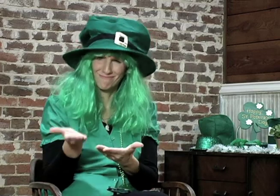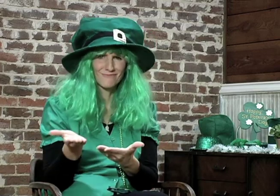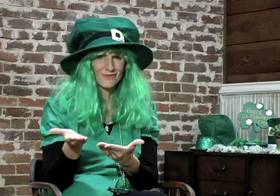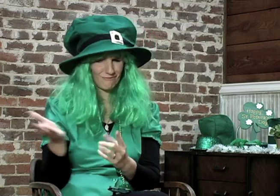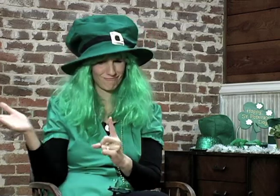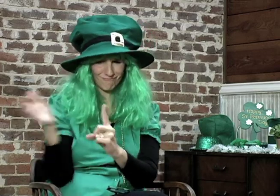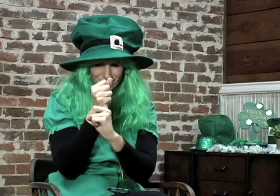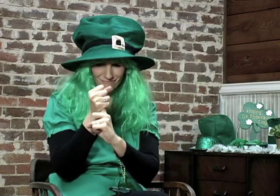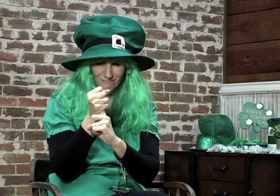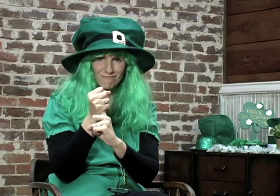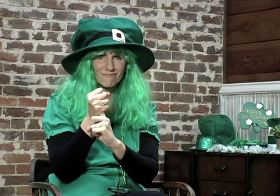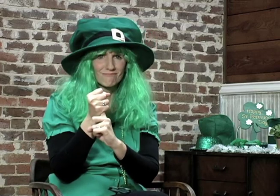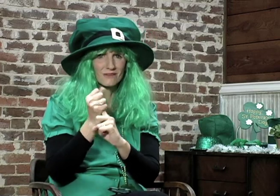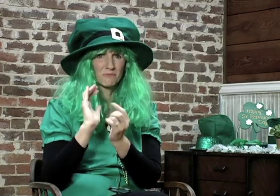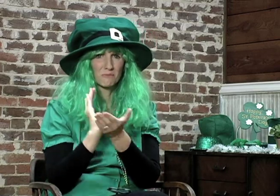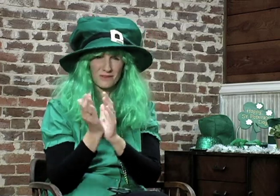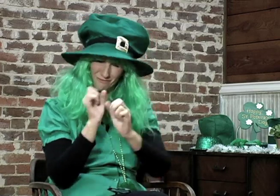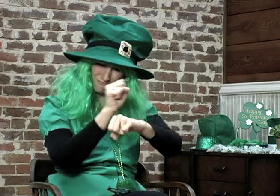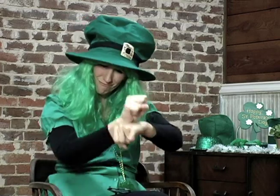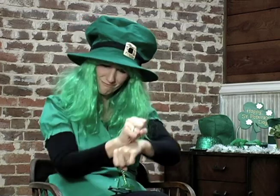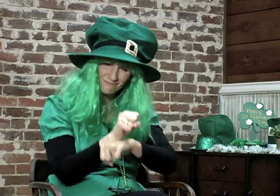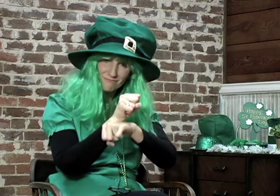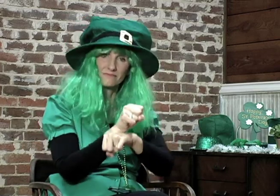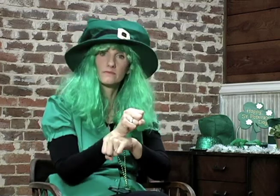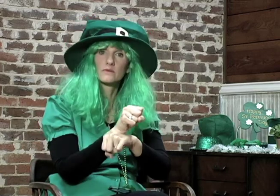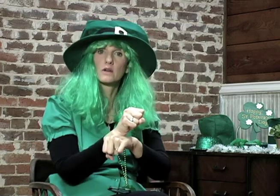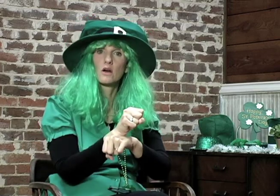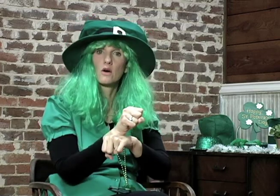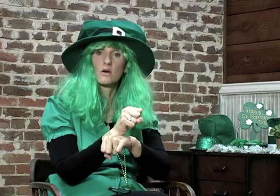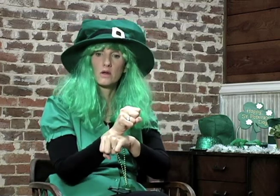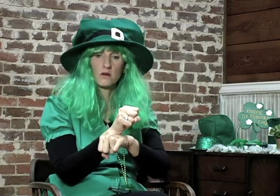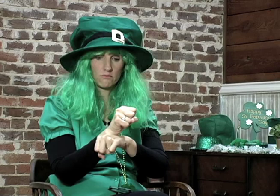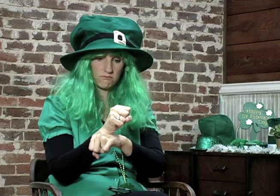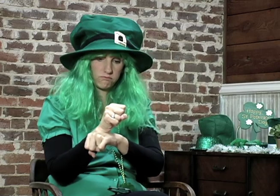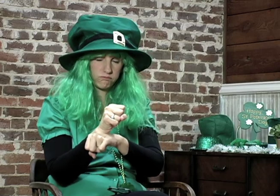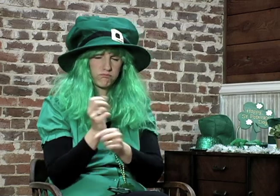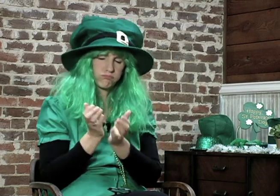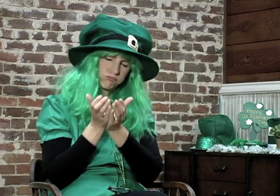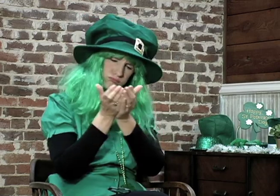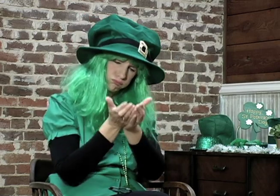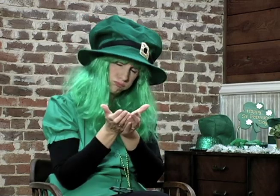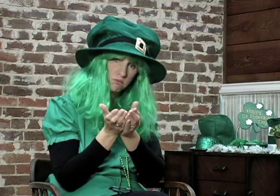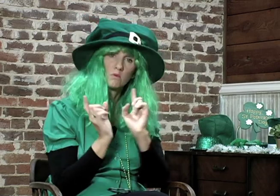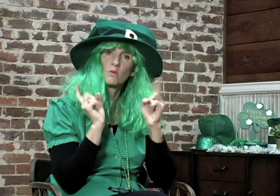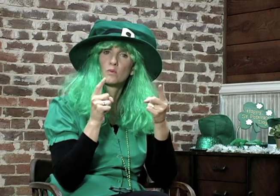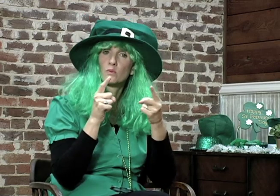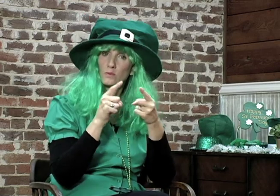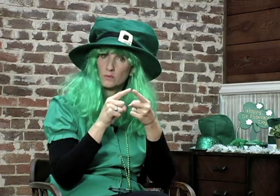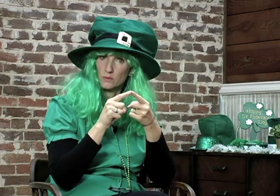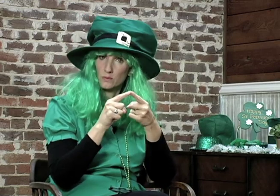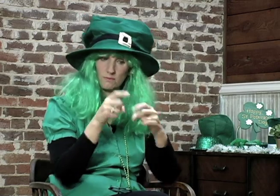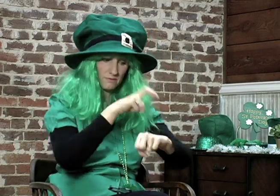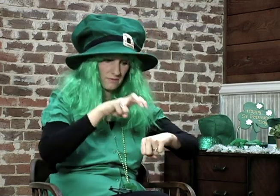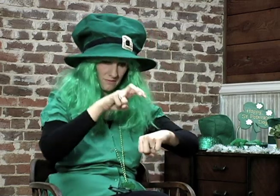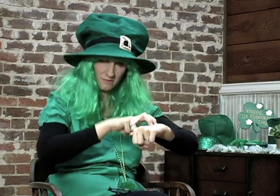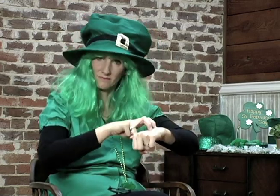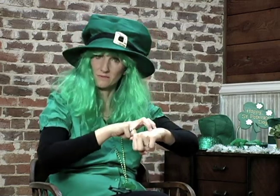there. And when he was captured and became a slave, what did he do? He went on a boat